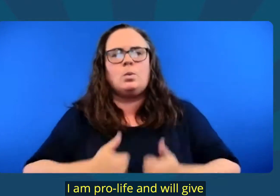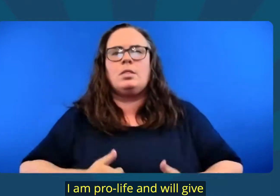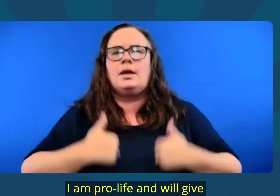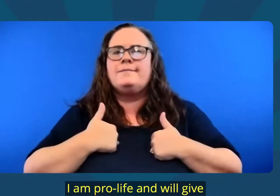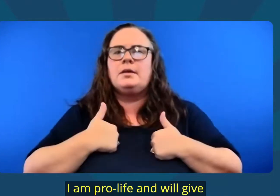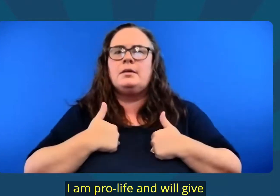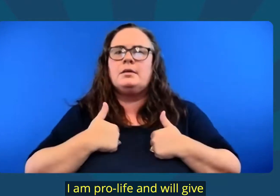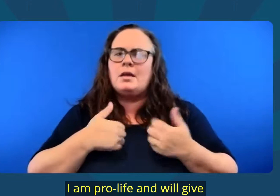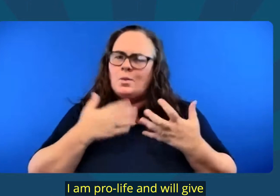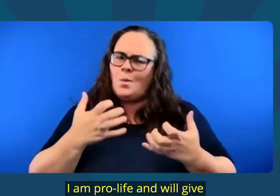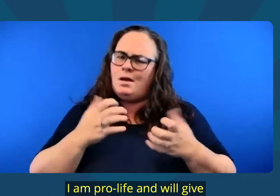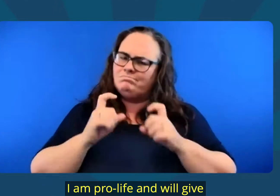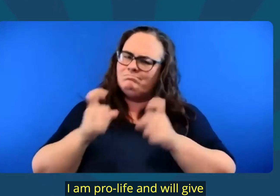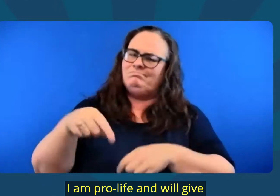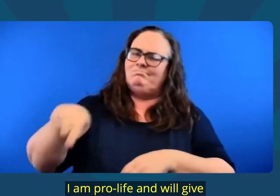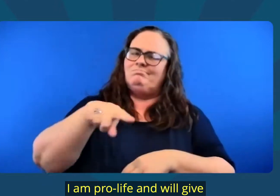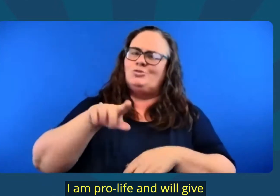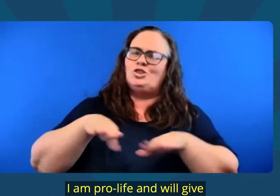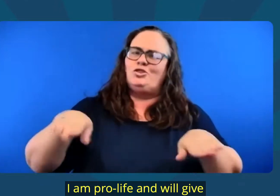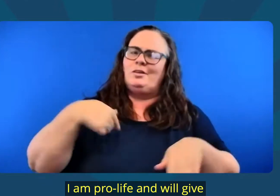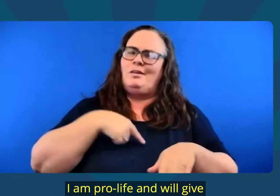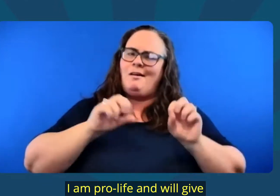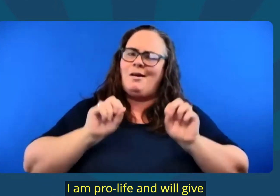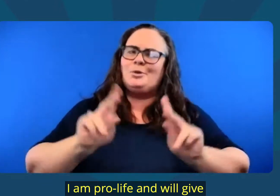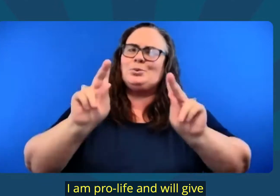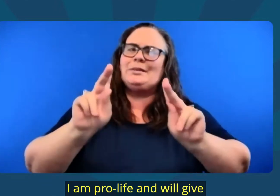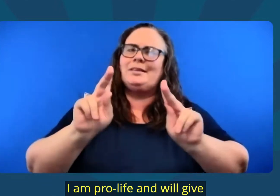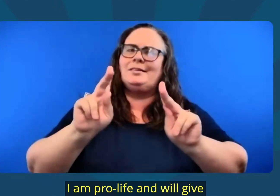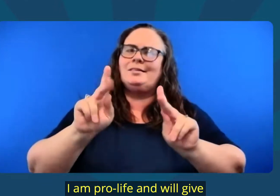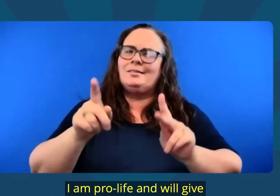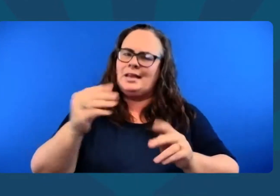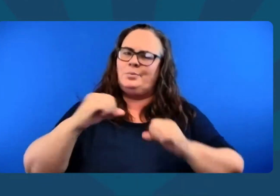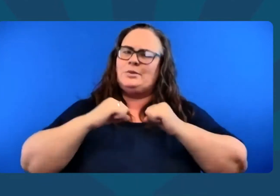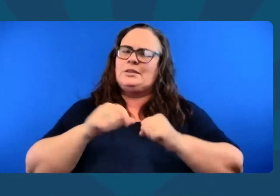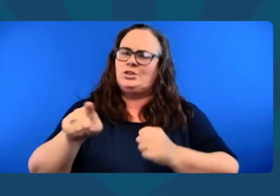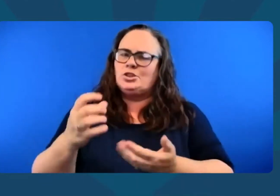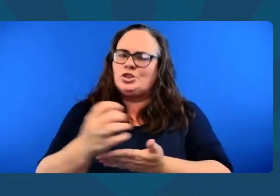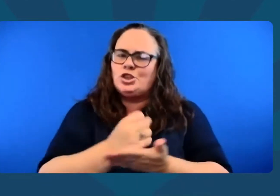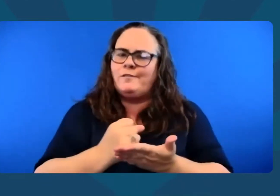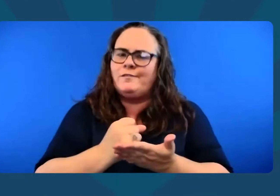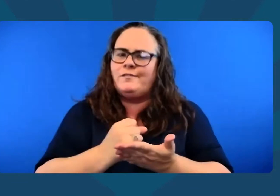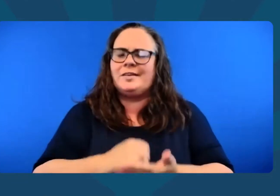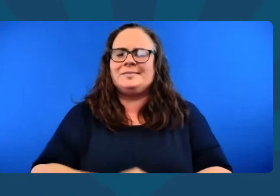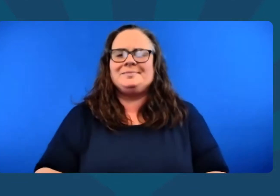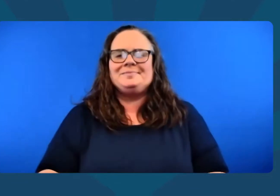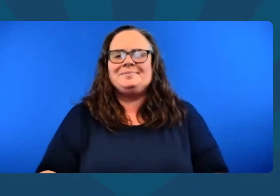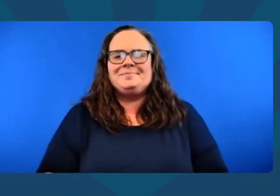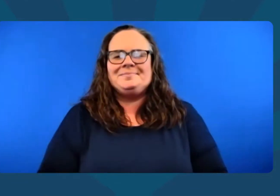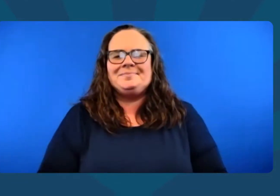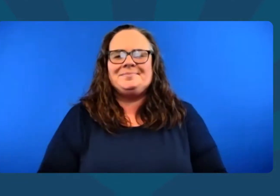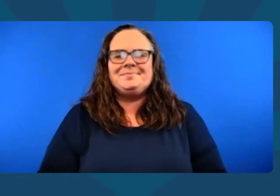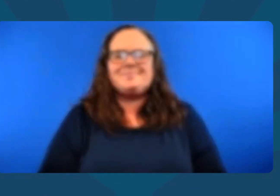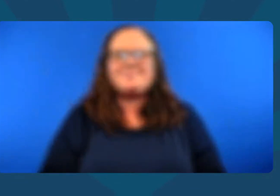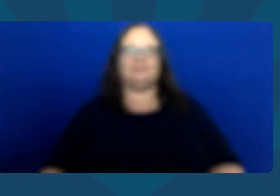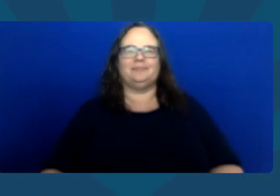I am pro-life and will give our children the opportunities and the protection they deserve.